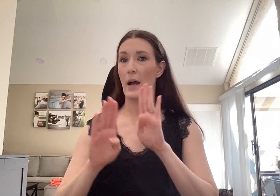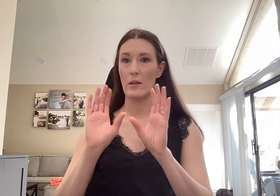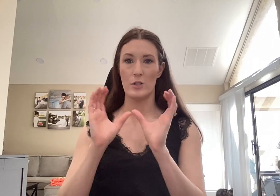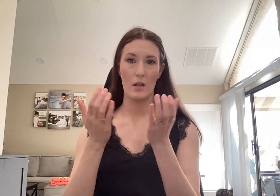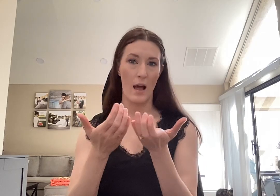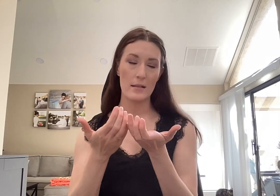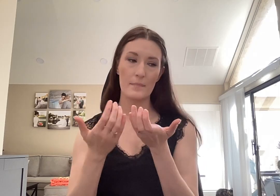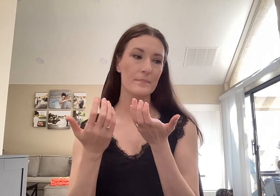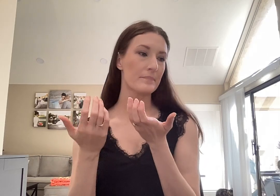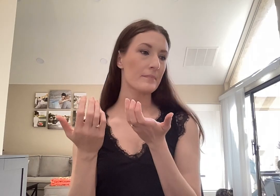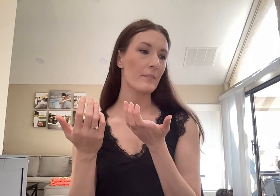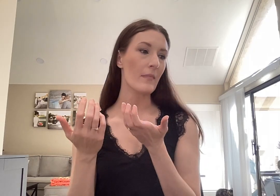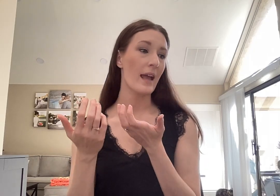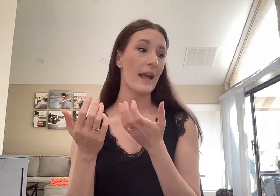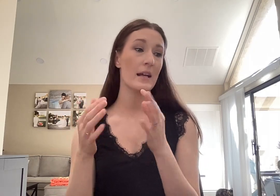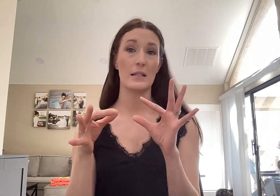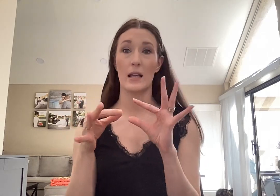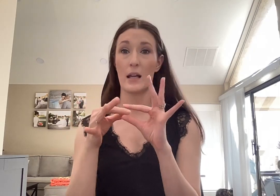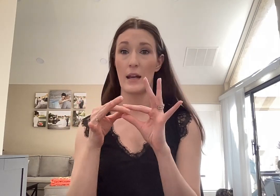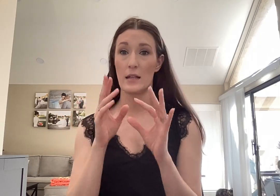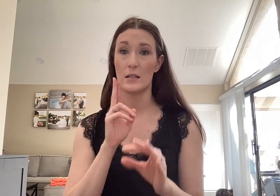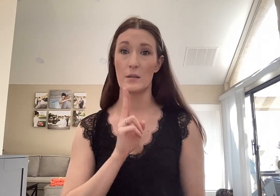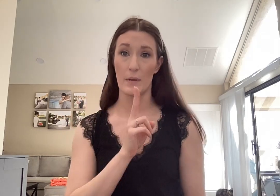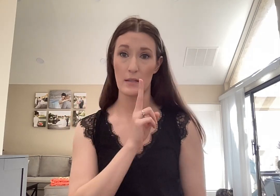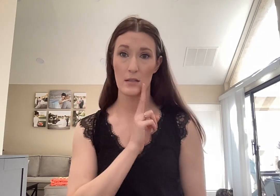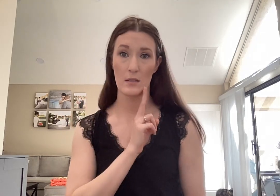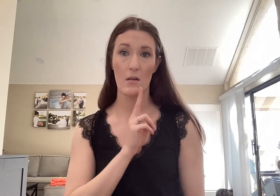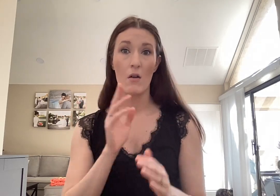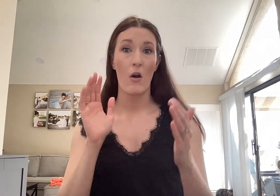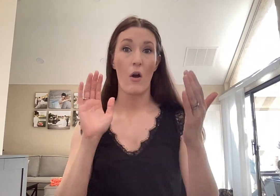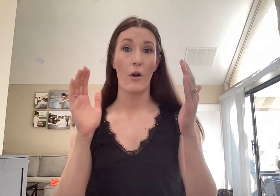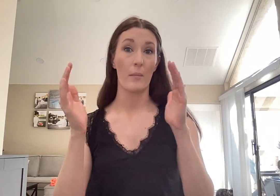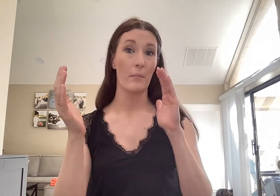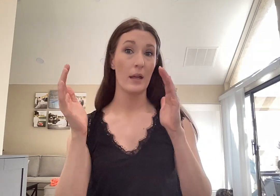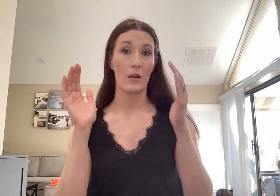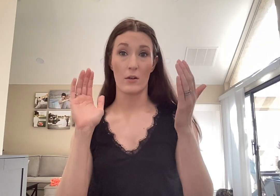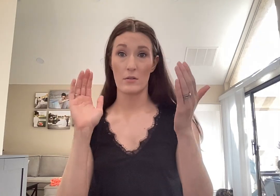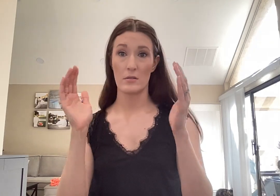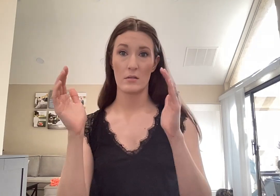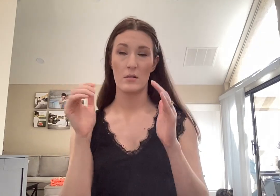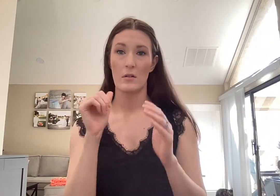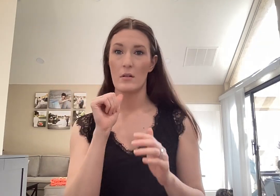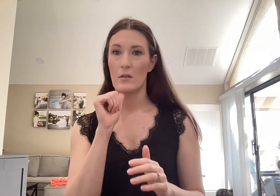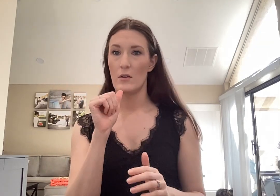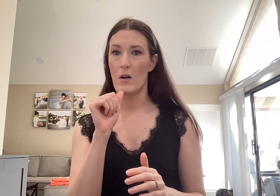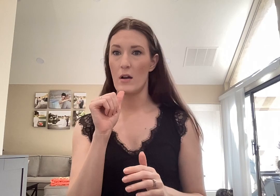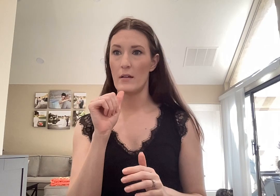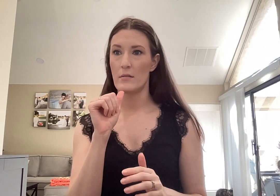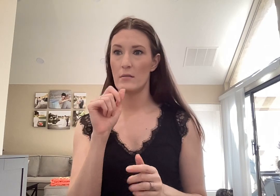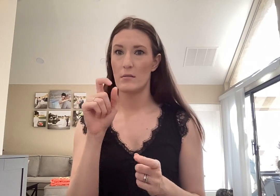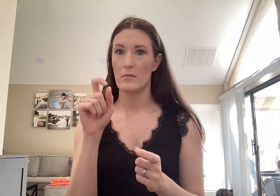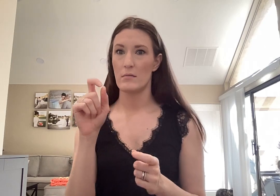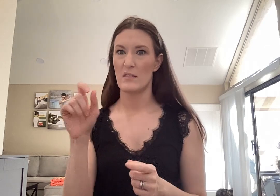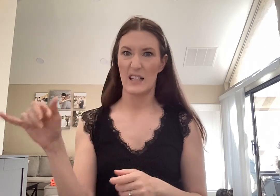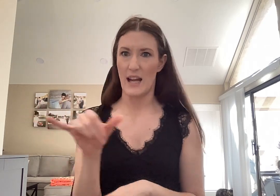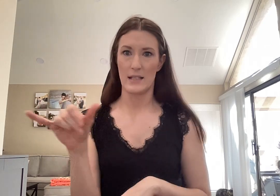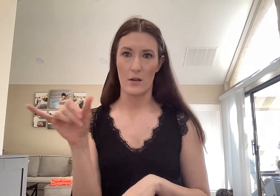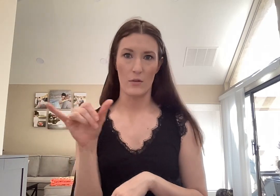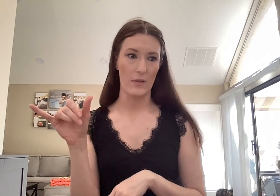biology class. And connected twins are mirrors, not identical, the